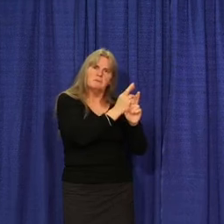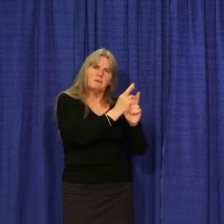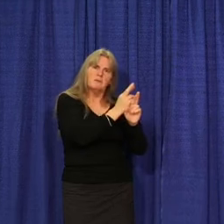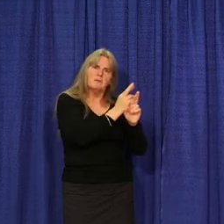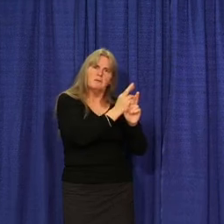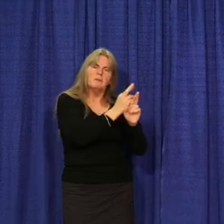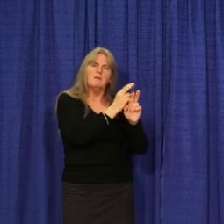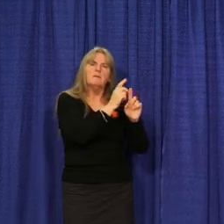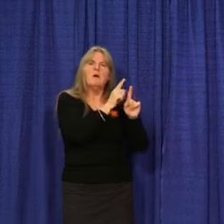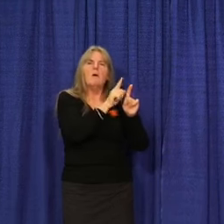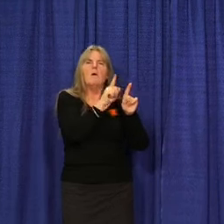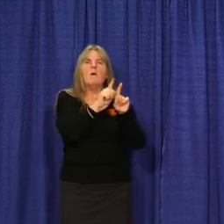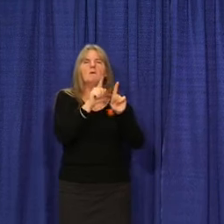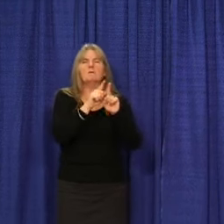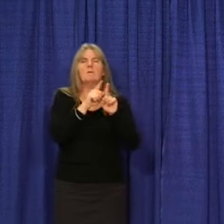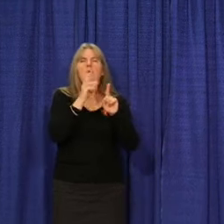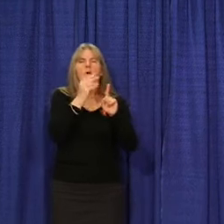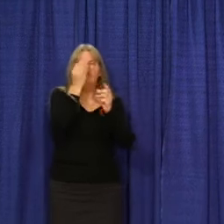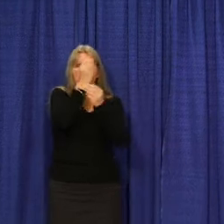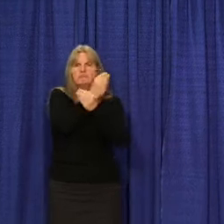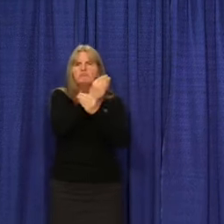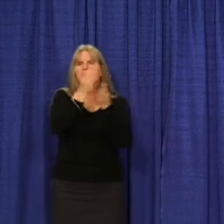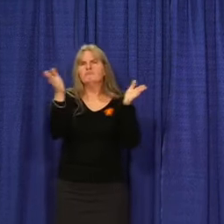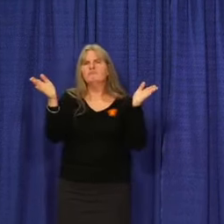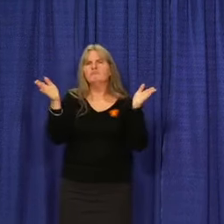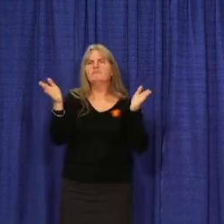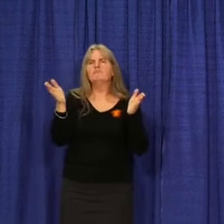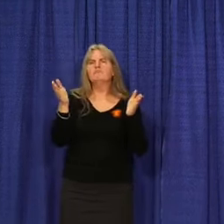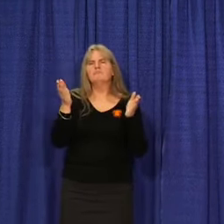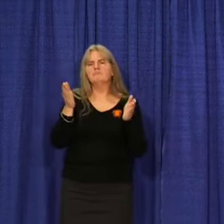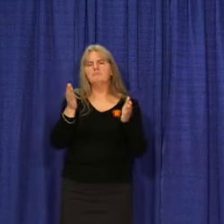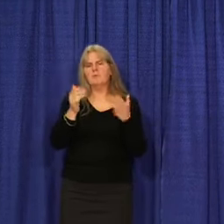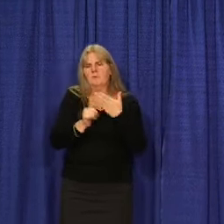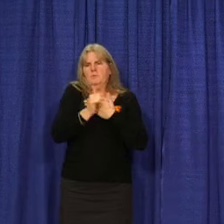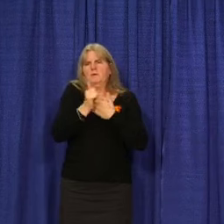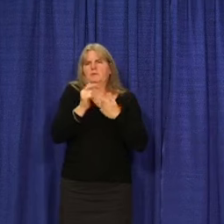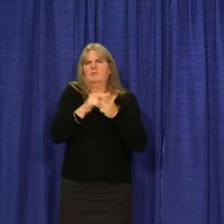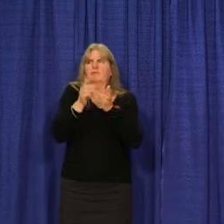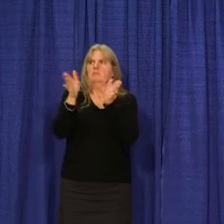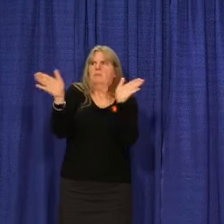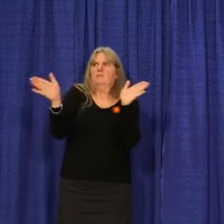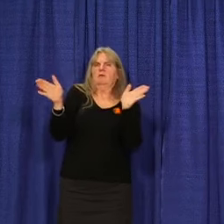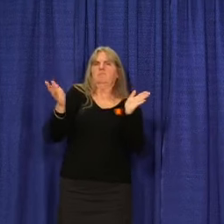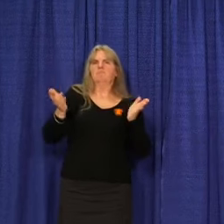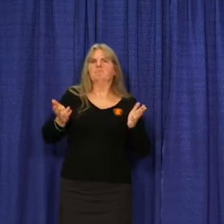time, to communicate as best as we can the risks to the public.